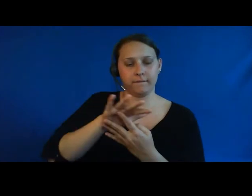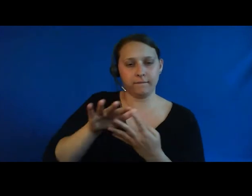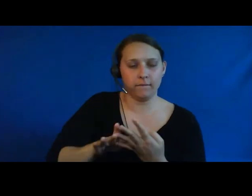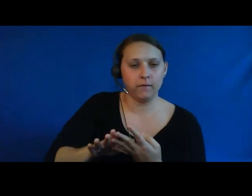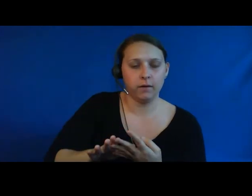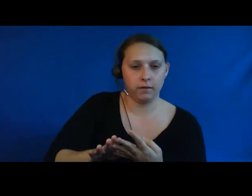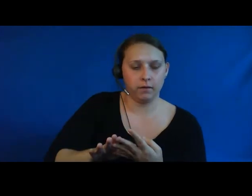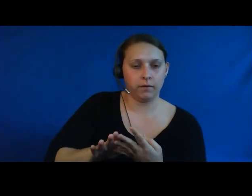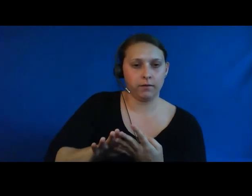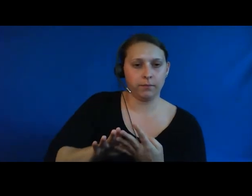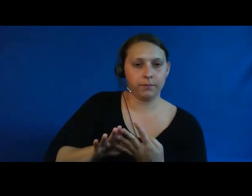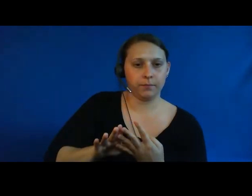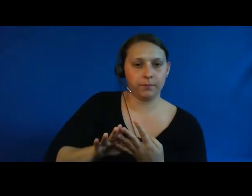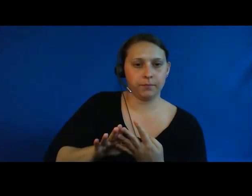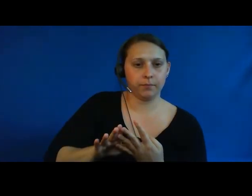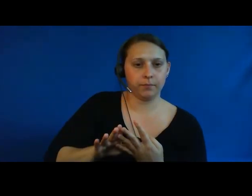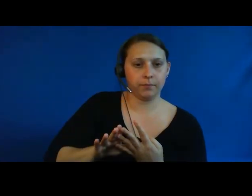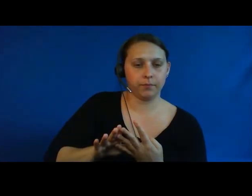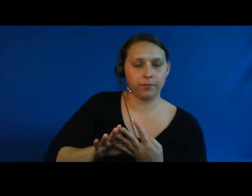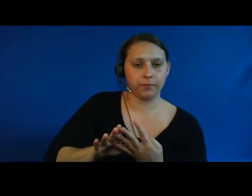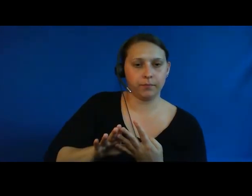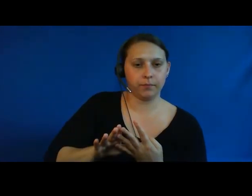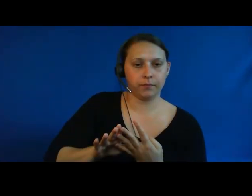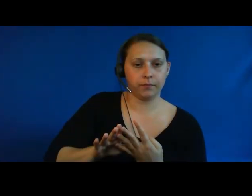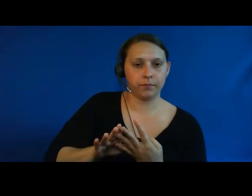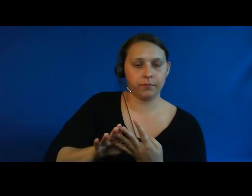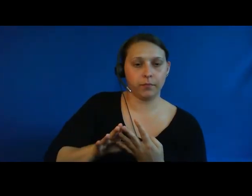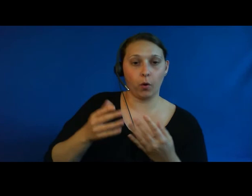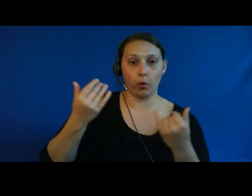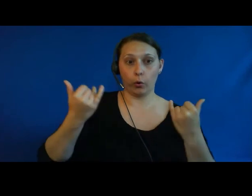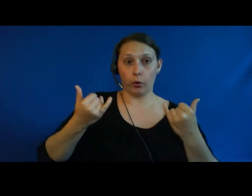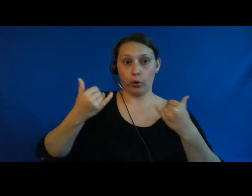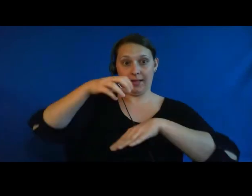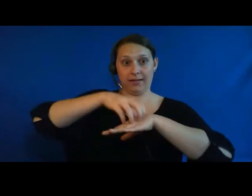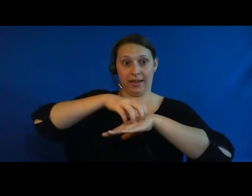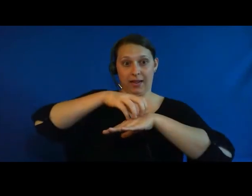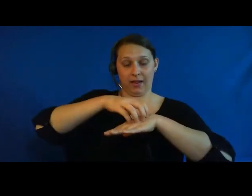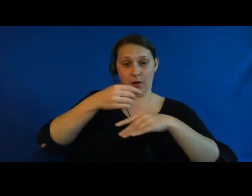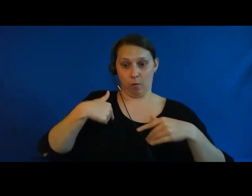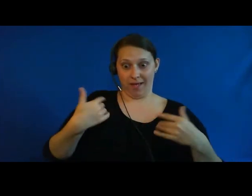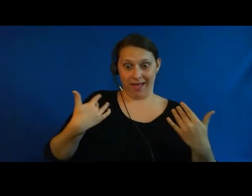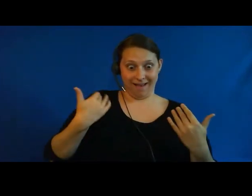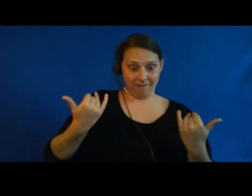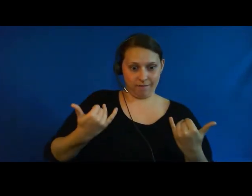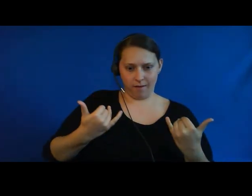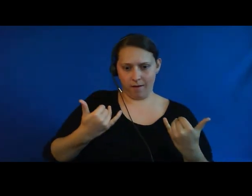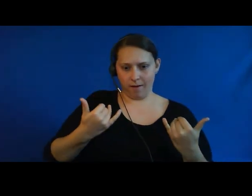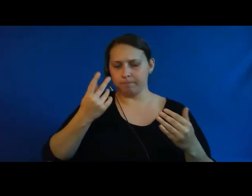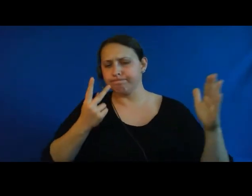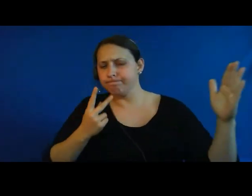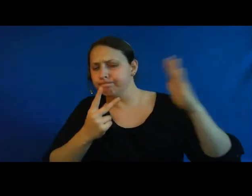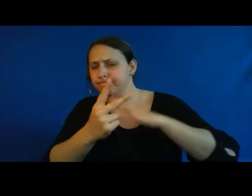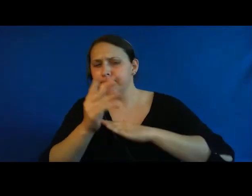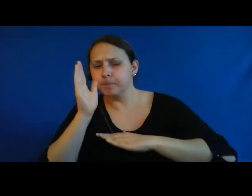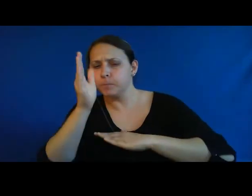to, by knowing what we have on the estate, then we can measure our success in the future.